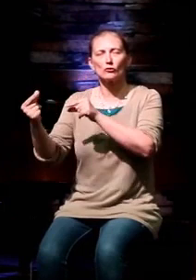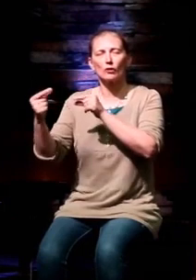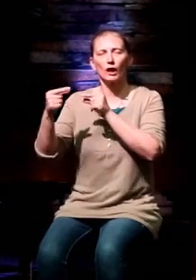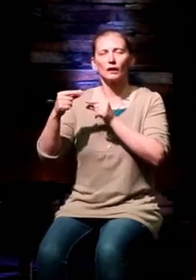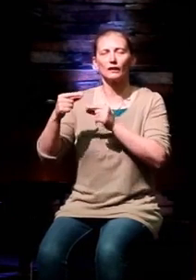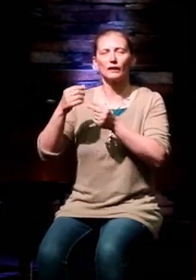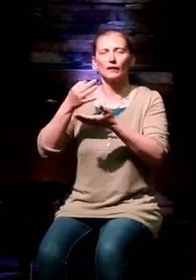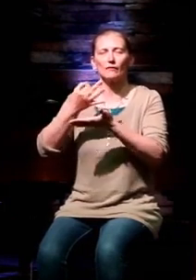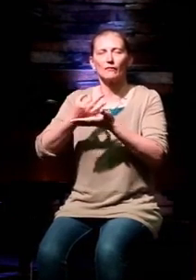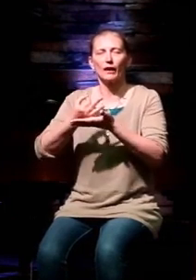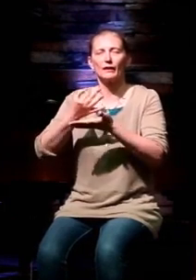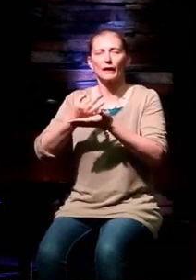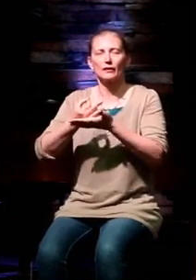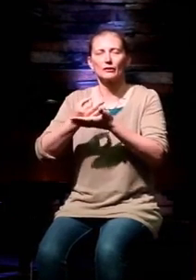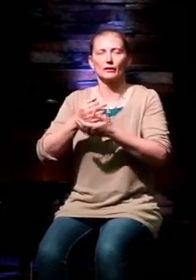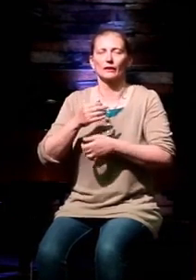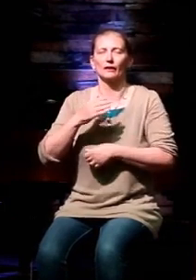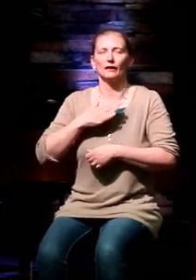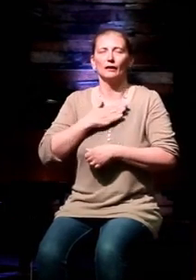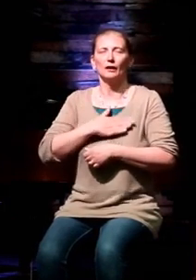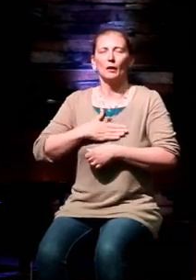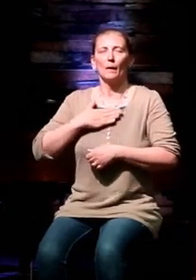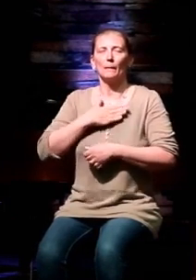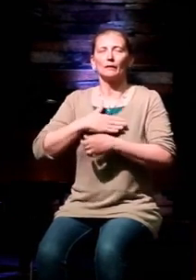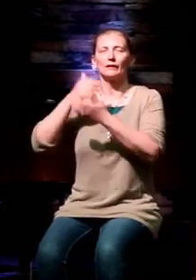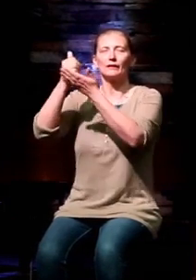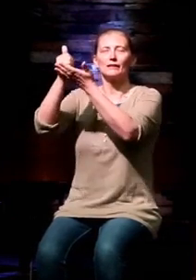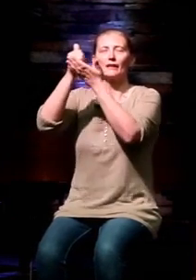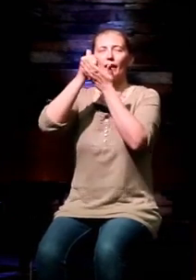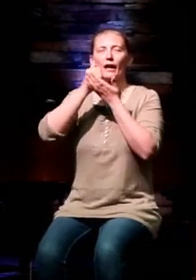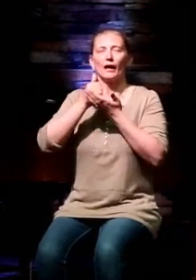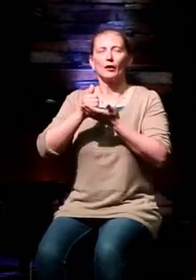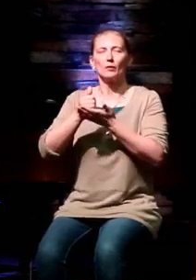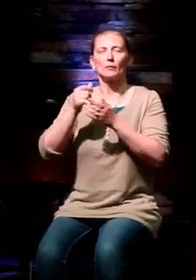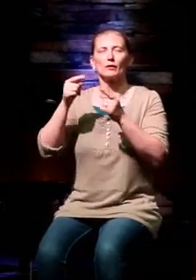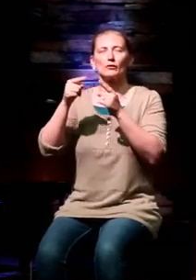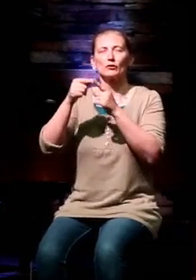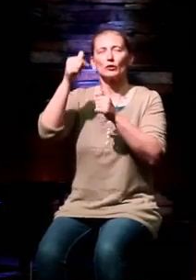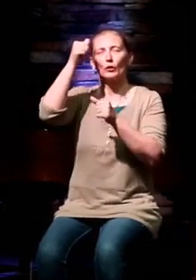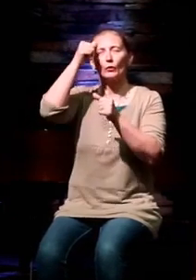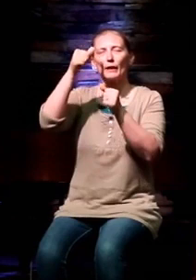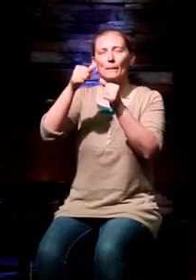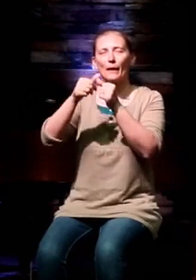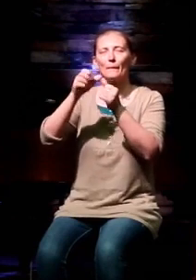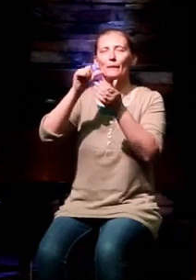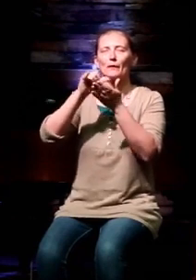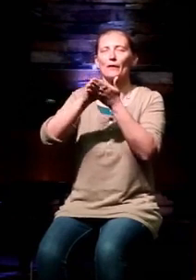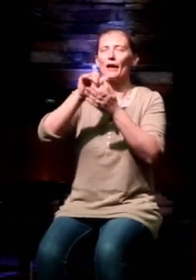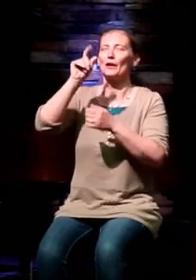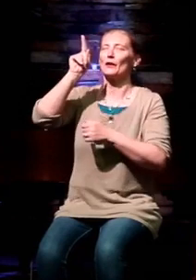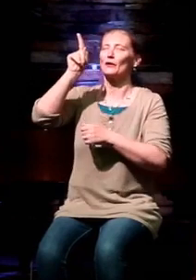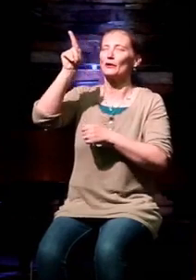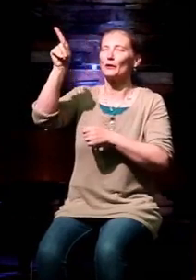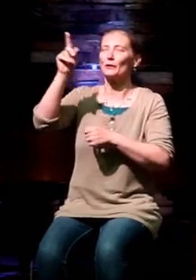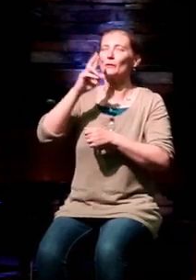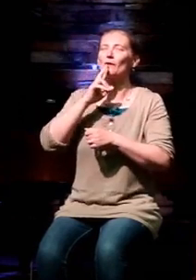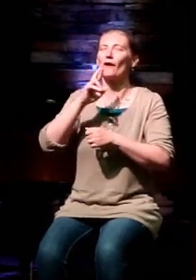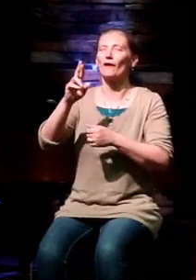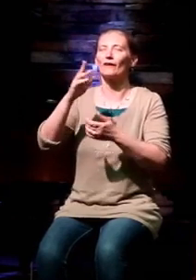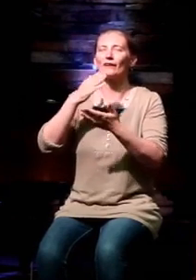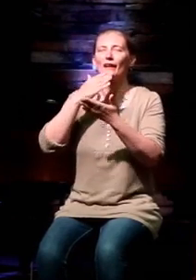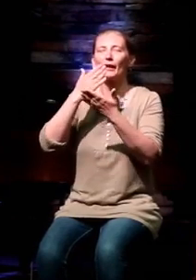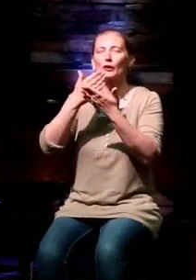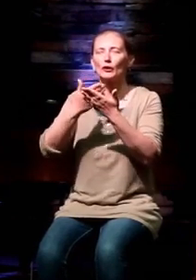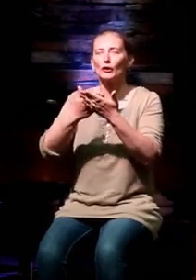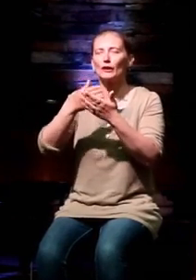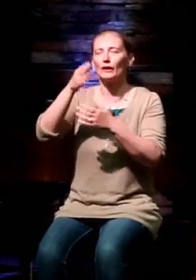we would all realize that you are our Jehovah Jireh, our provider. Father, I thank you that you are a good, good Father, and that